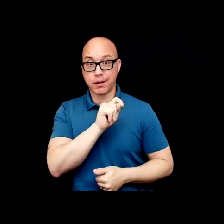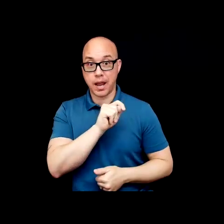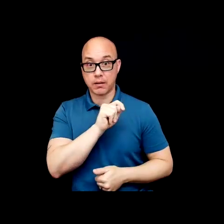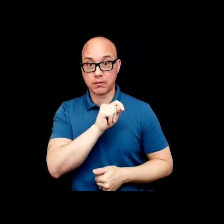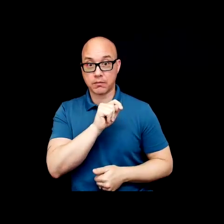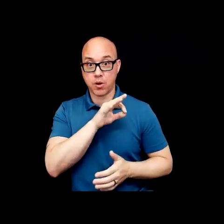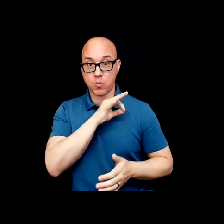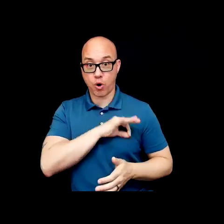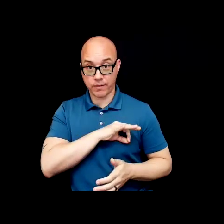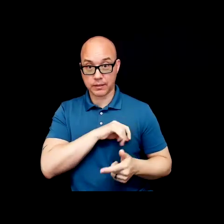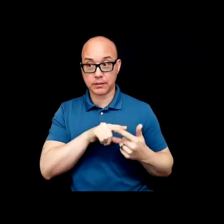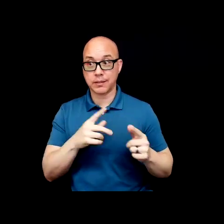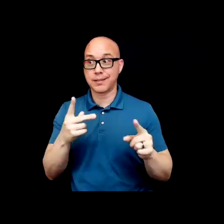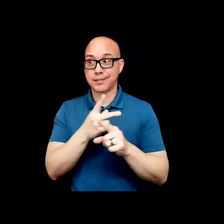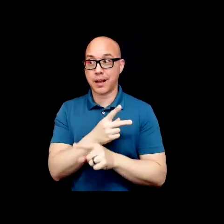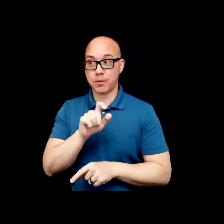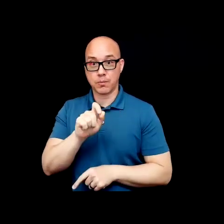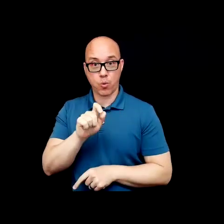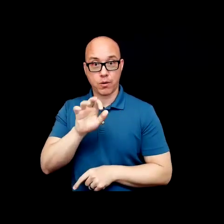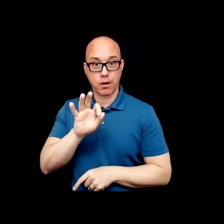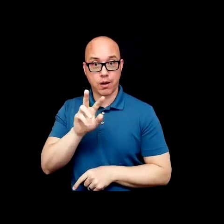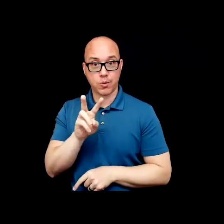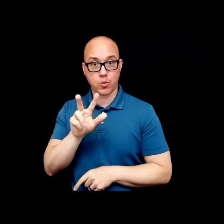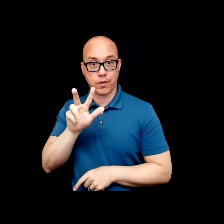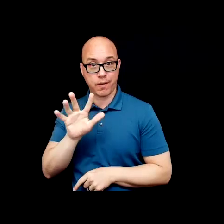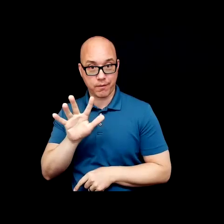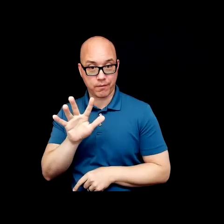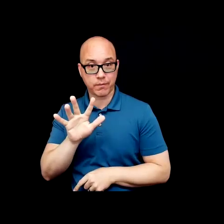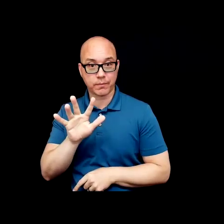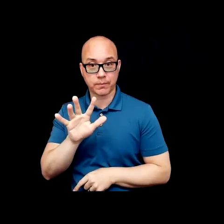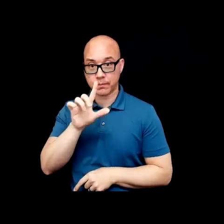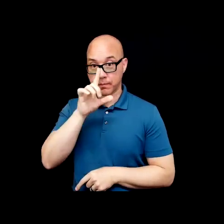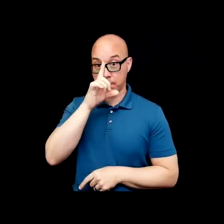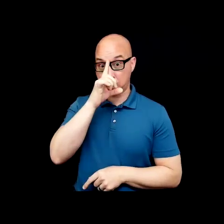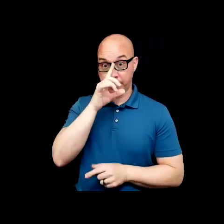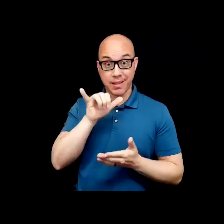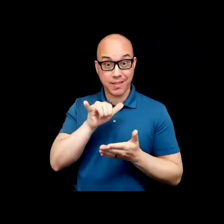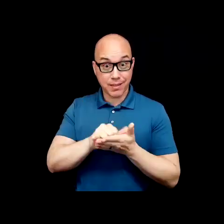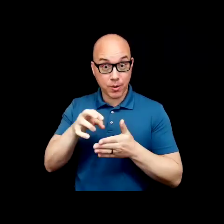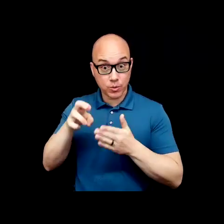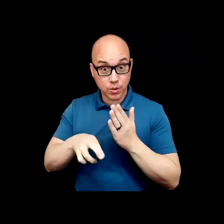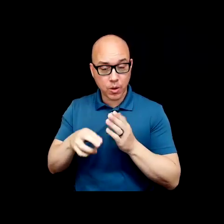by 0.9235. And the result is the person's earnings.